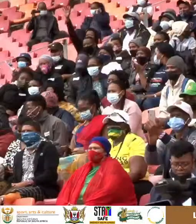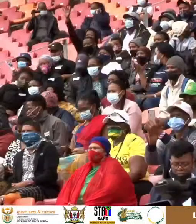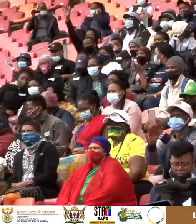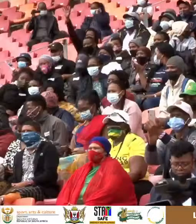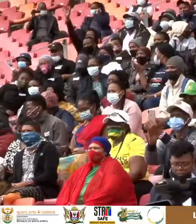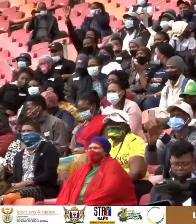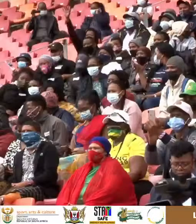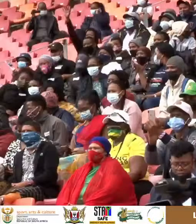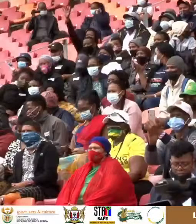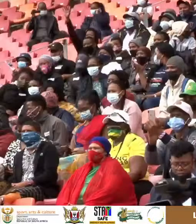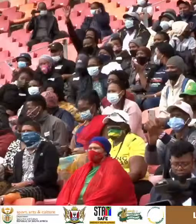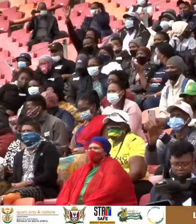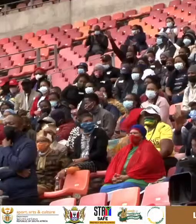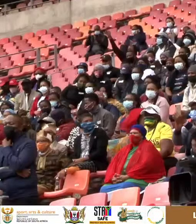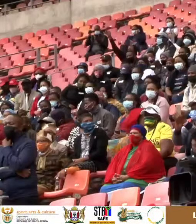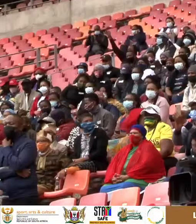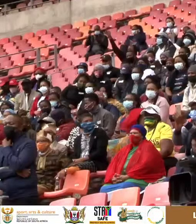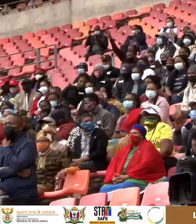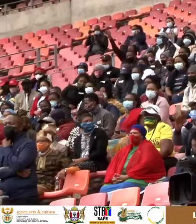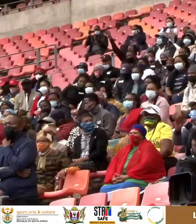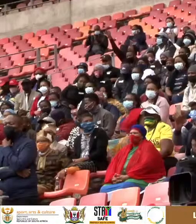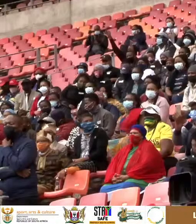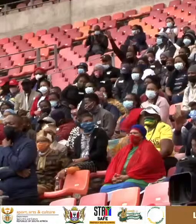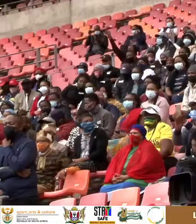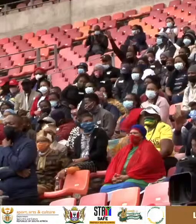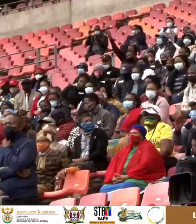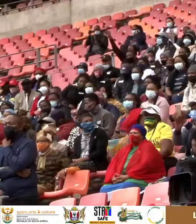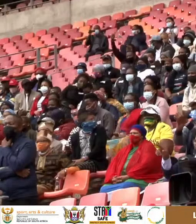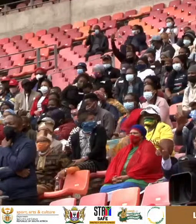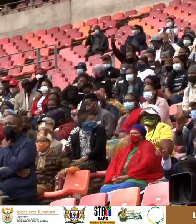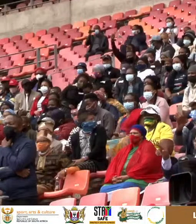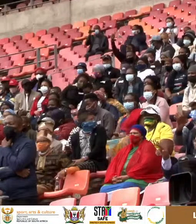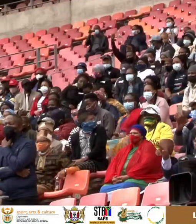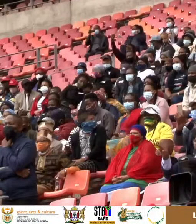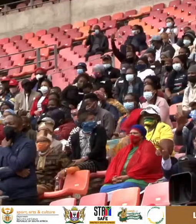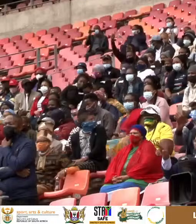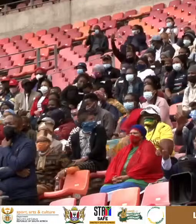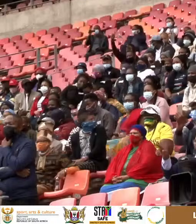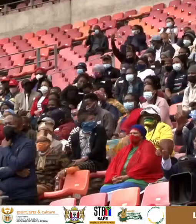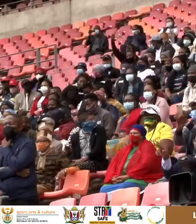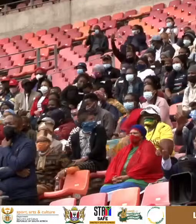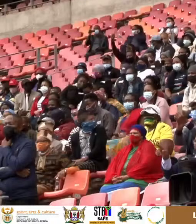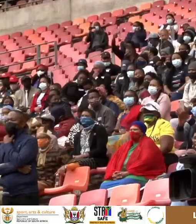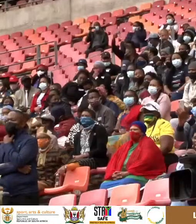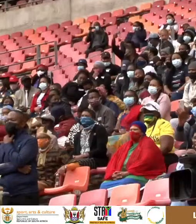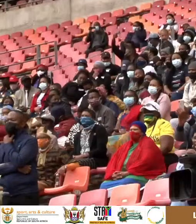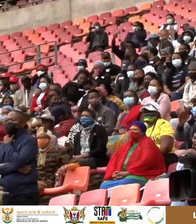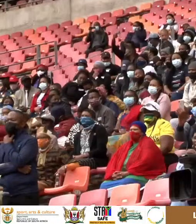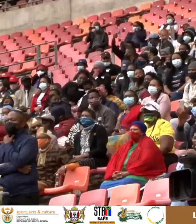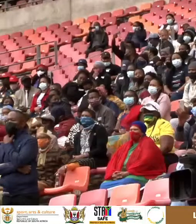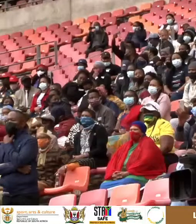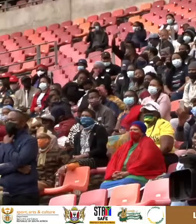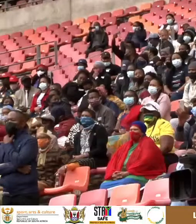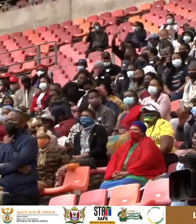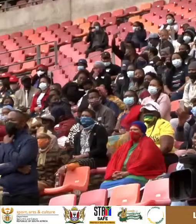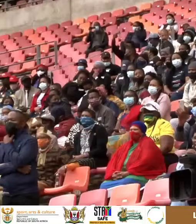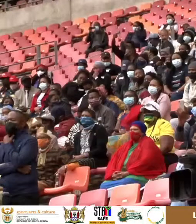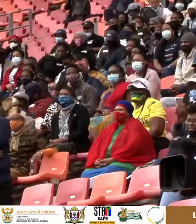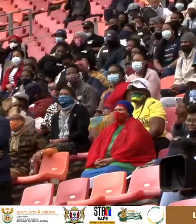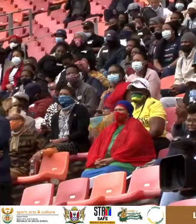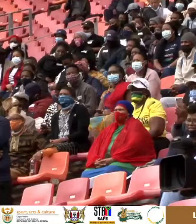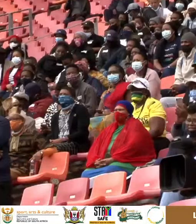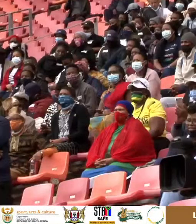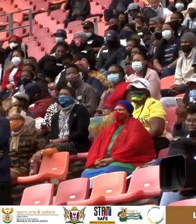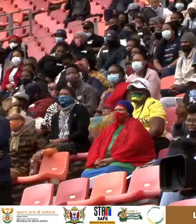leaders sikhokelwa ngumfundisi uNtshingwa okhokele iSouth African Council of Churches na province,